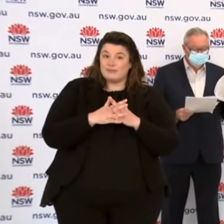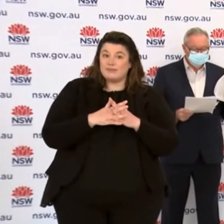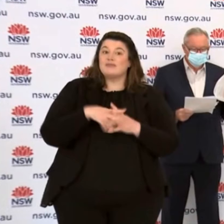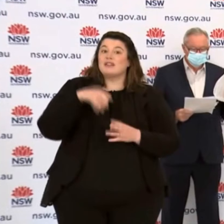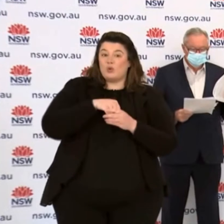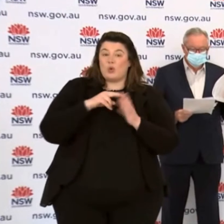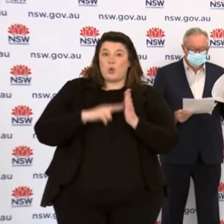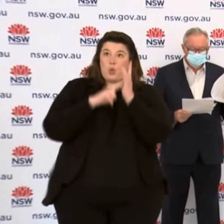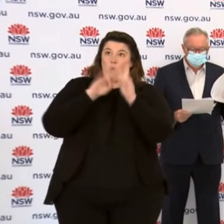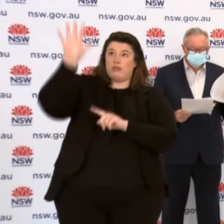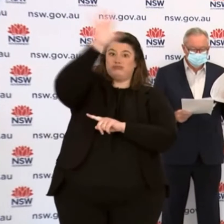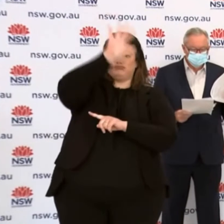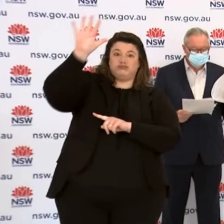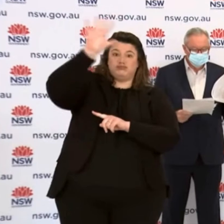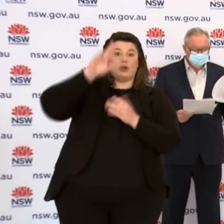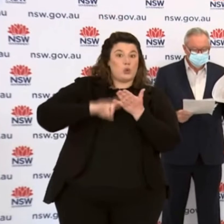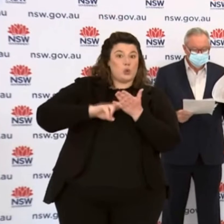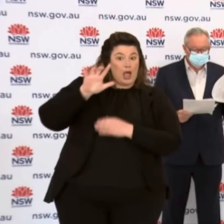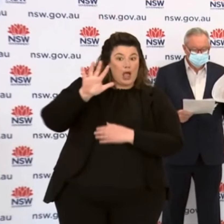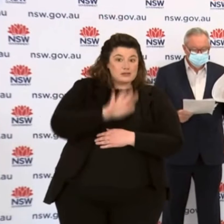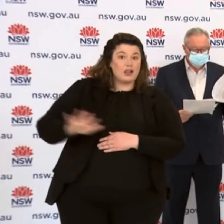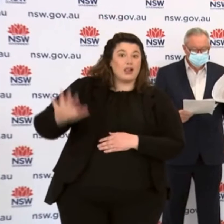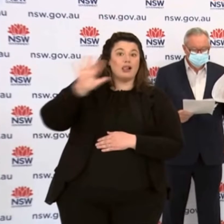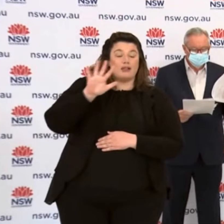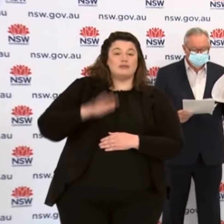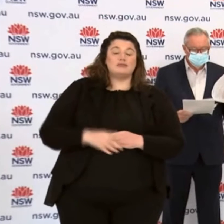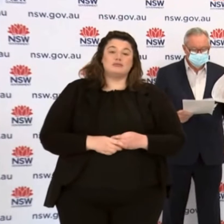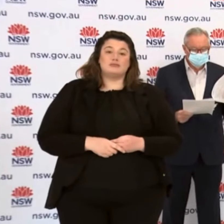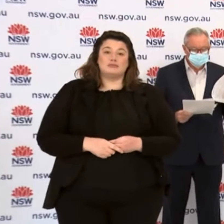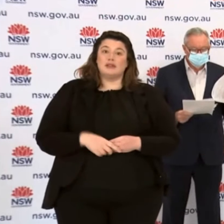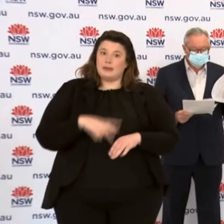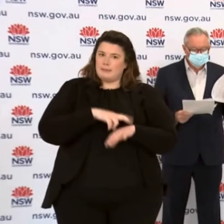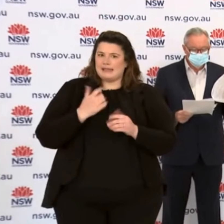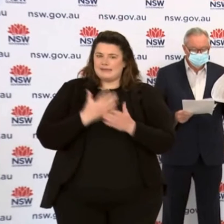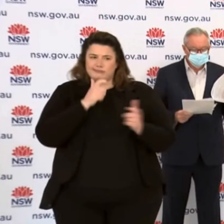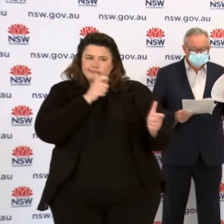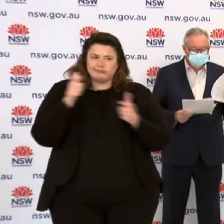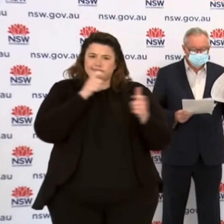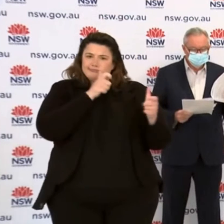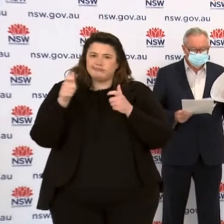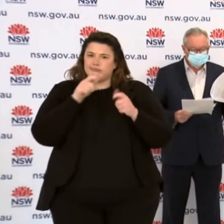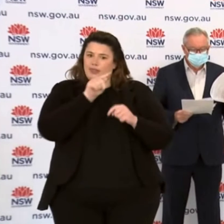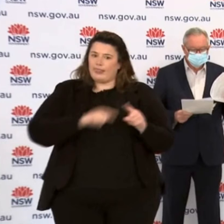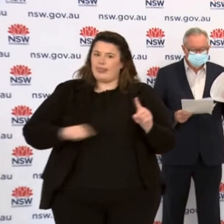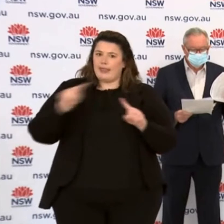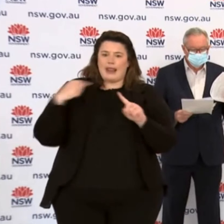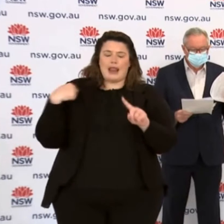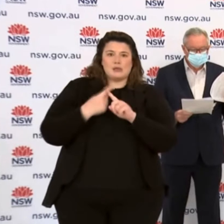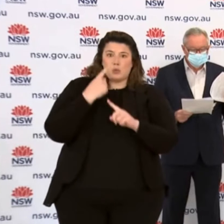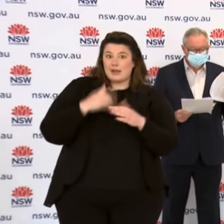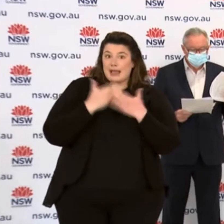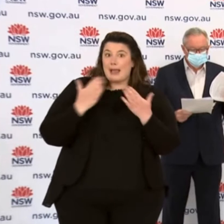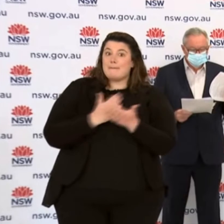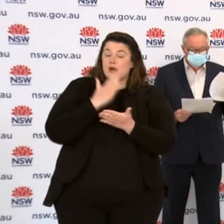northern region, around the Newcastle and Upper Hunter area, where police were very active over the last 24 hours, making sure that